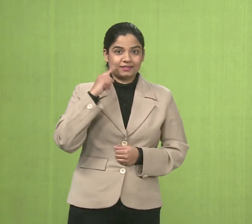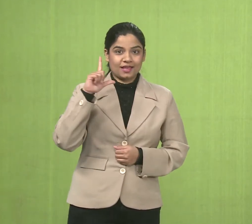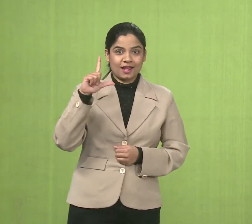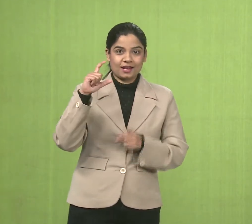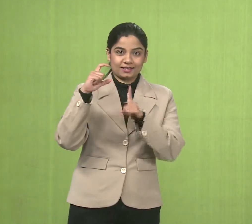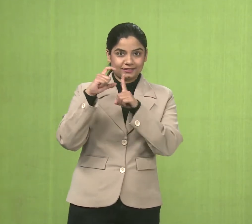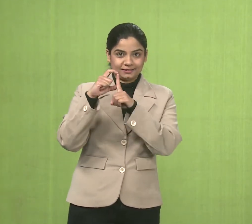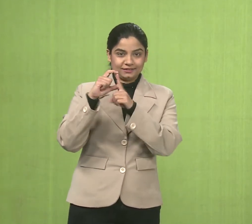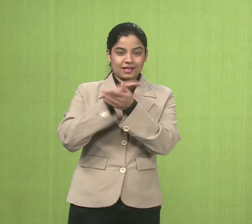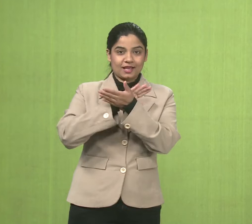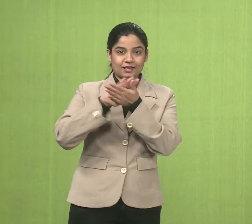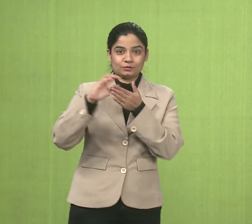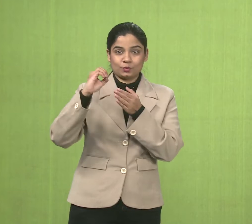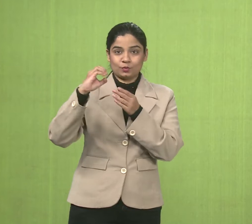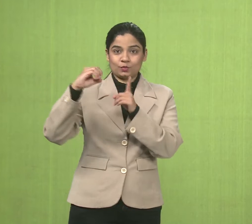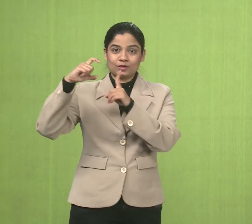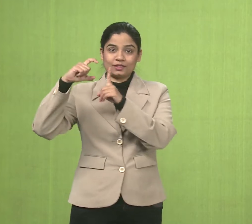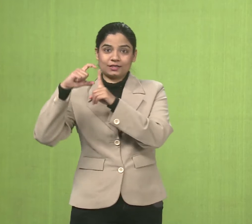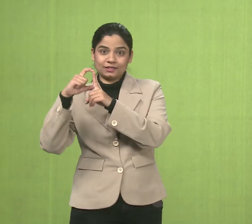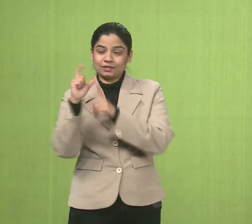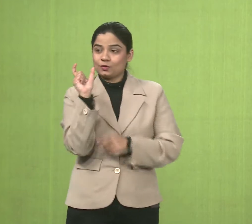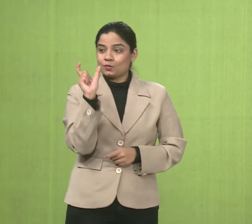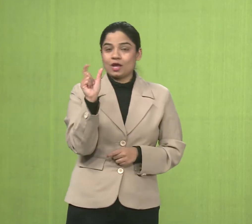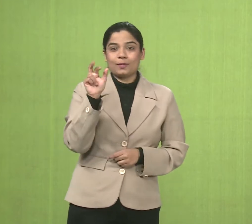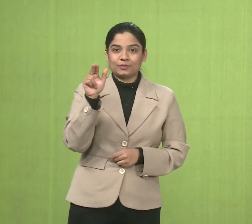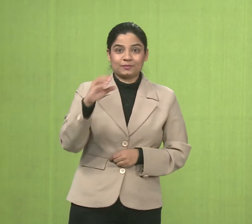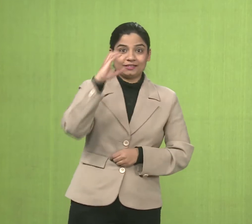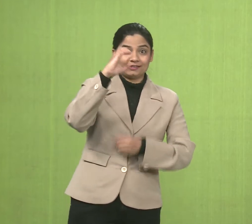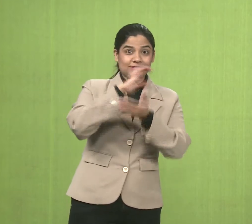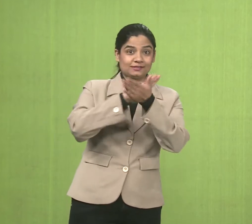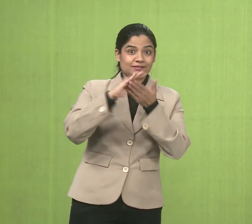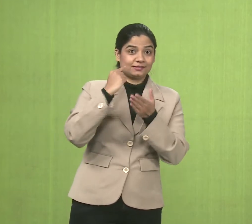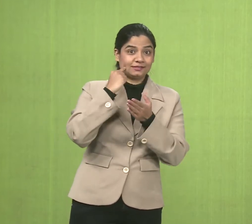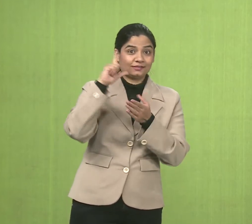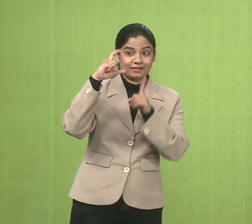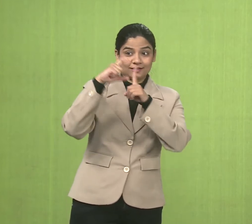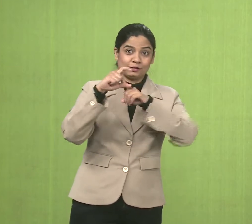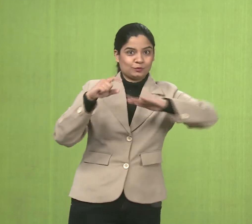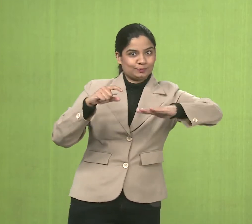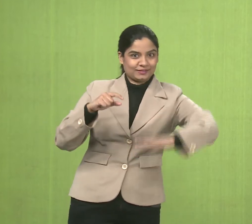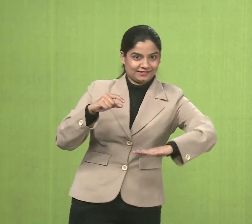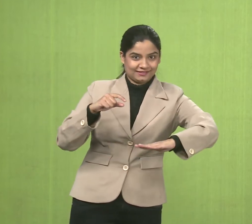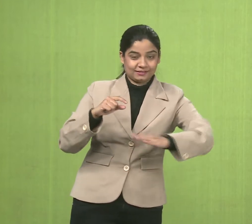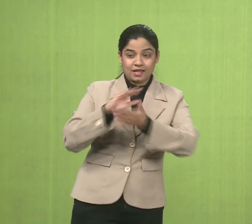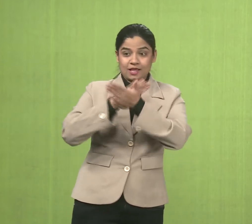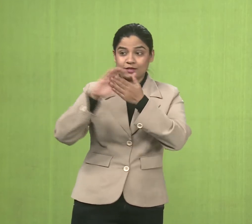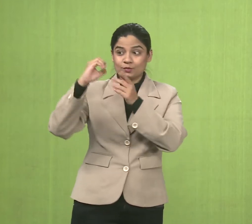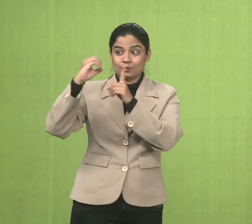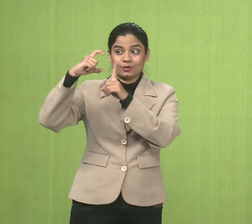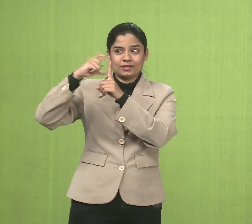Childhood. The word childhood. Child means, you all know, a child is a small person,